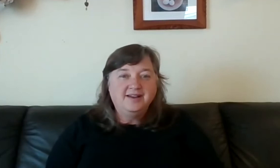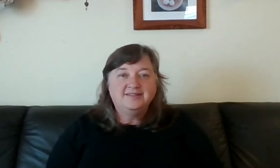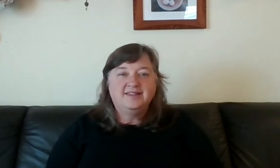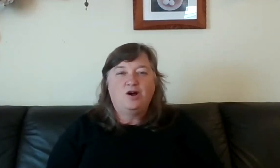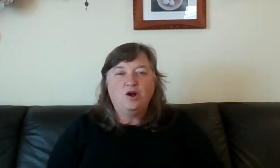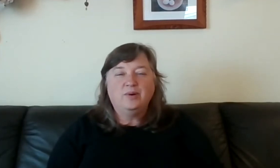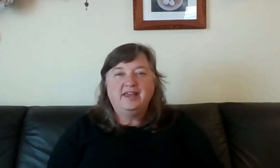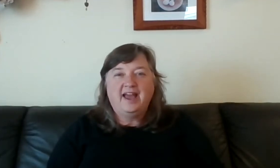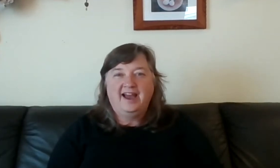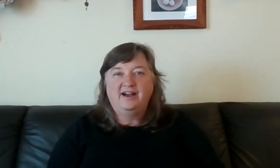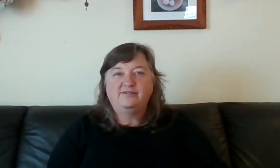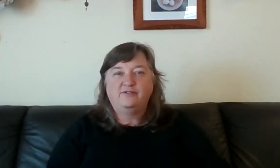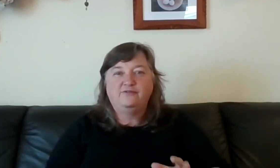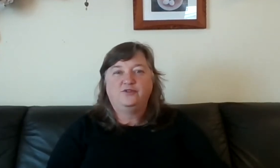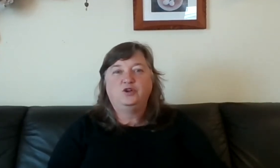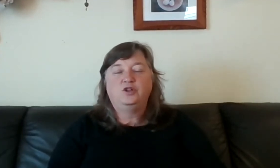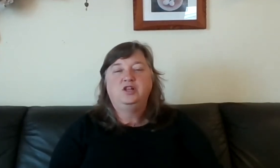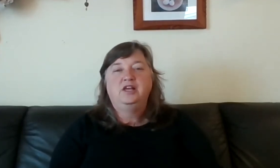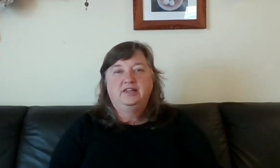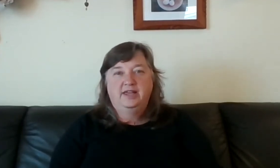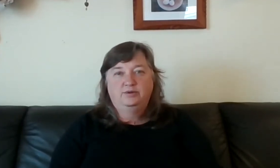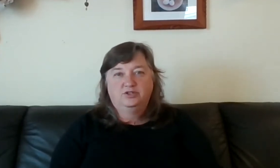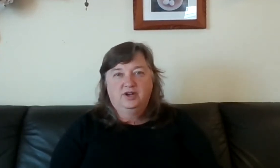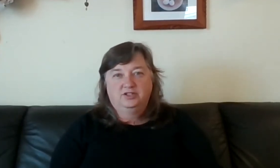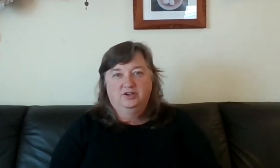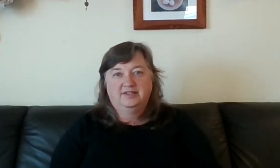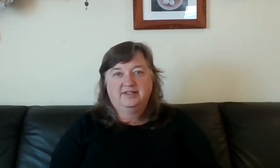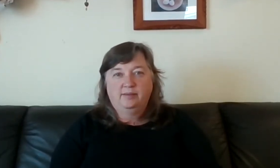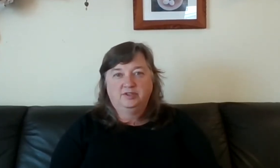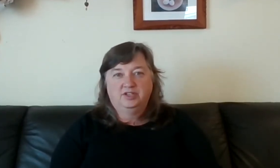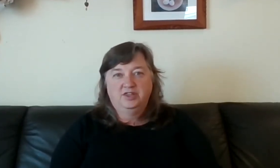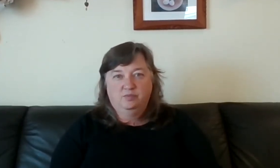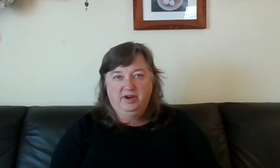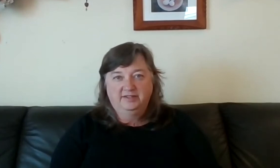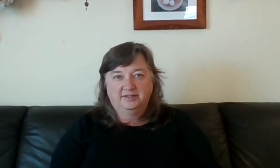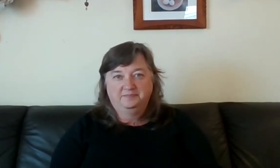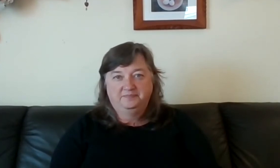because they already have a full language structure established in their brains.